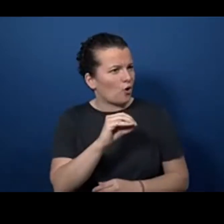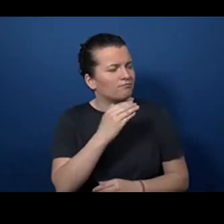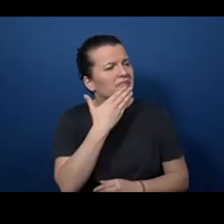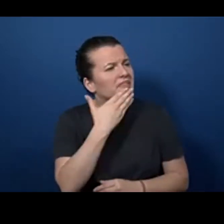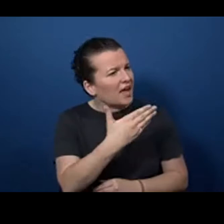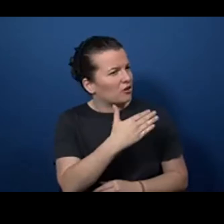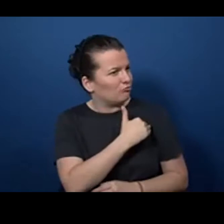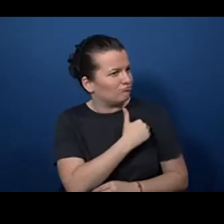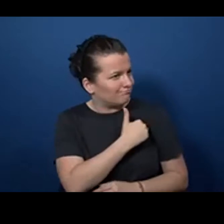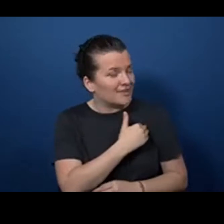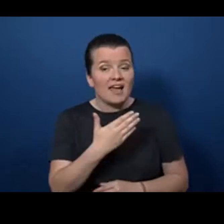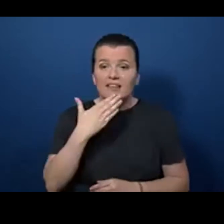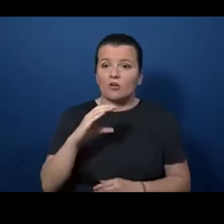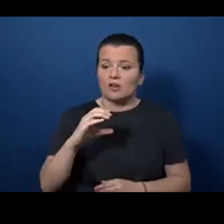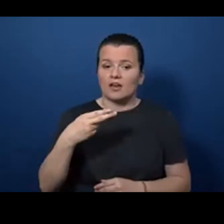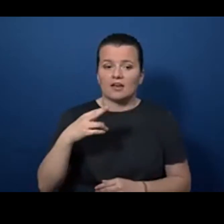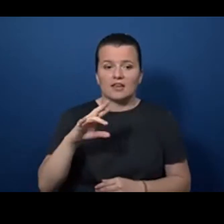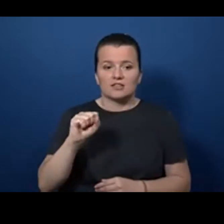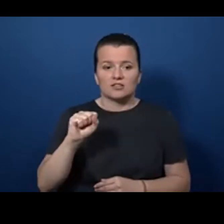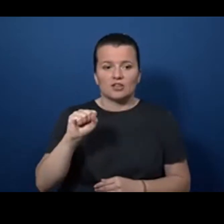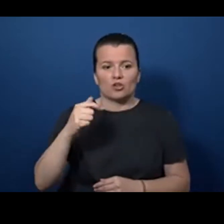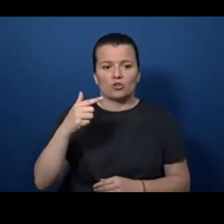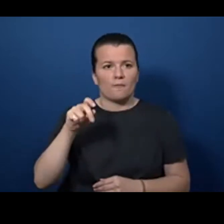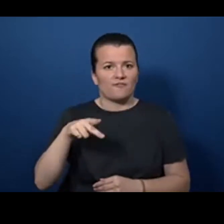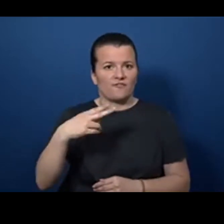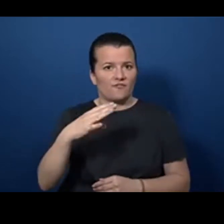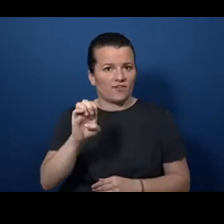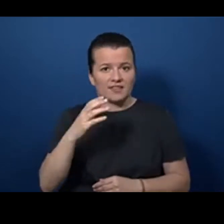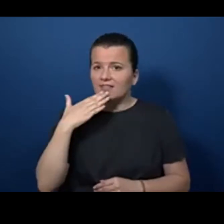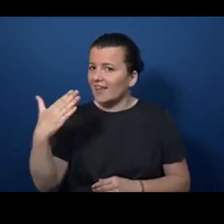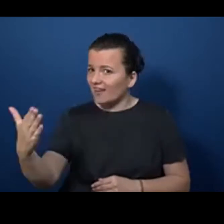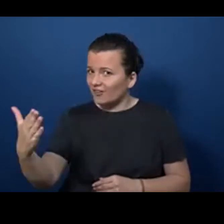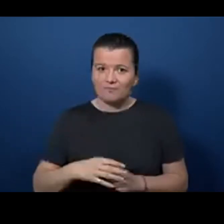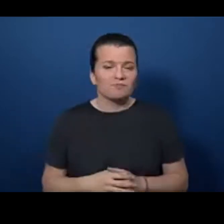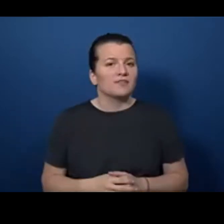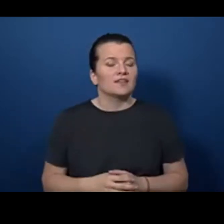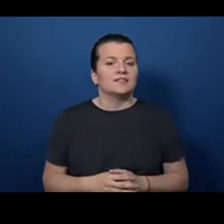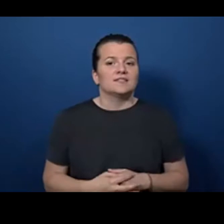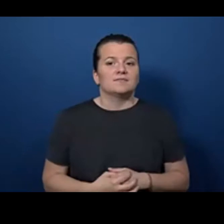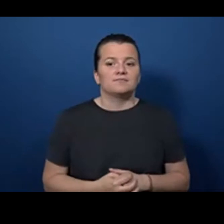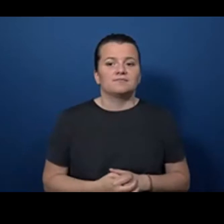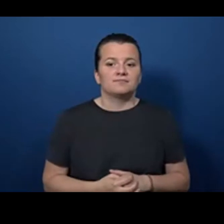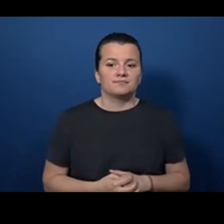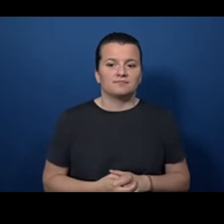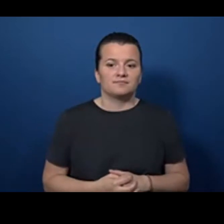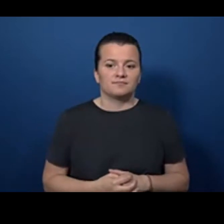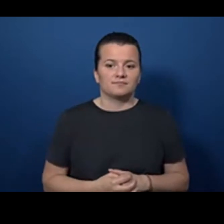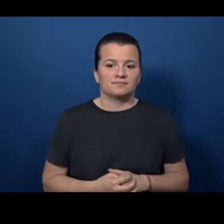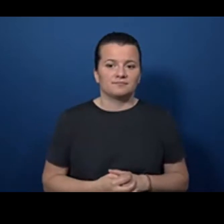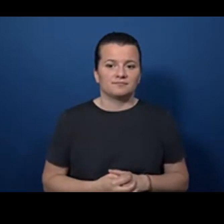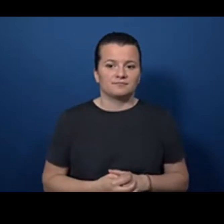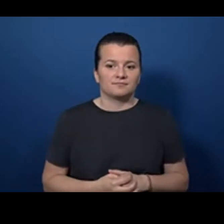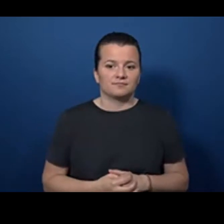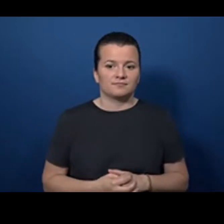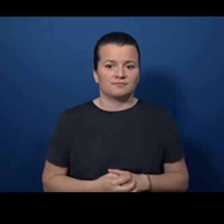first of all, I would like to point out something very important from the standpoint and in the